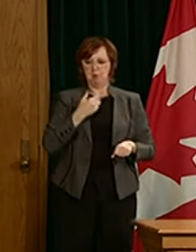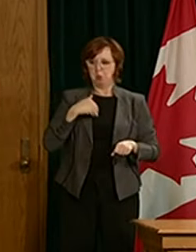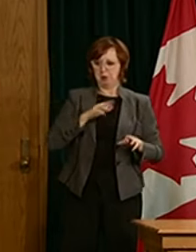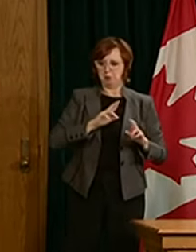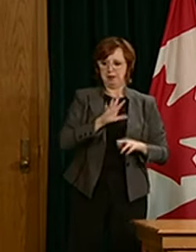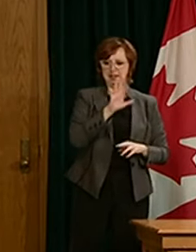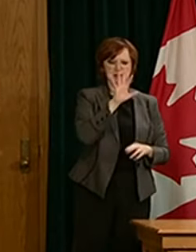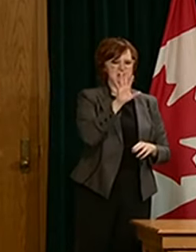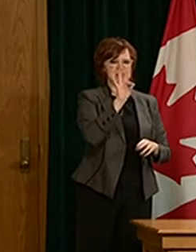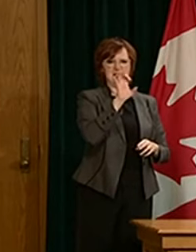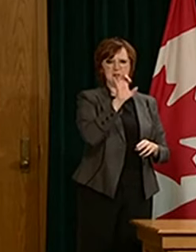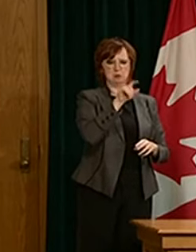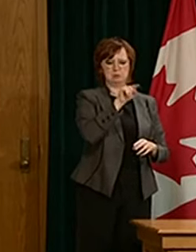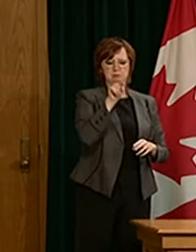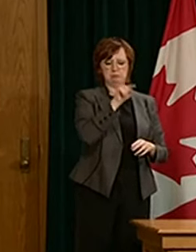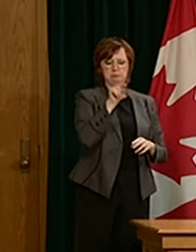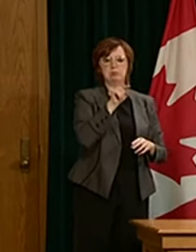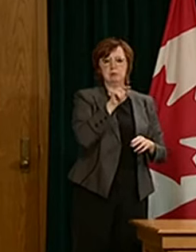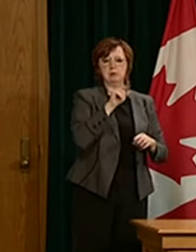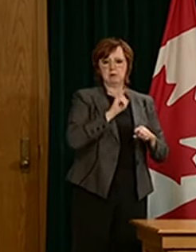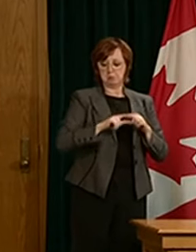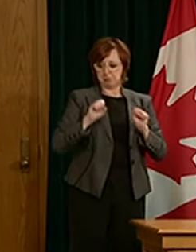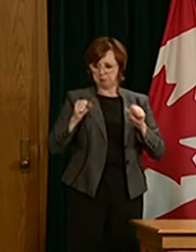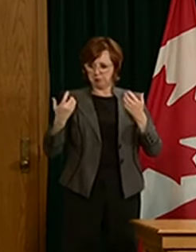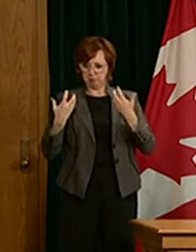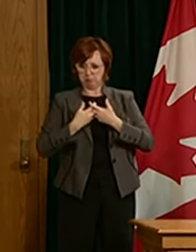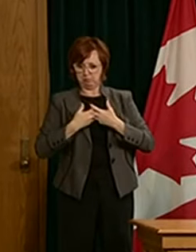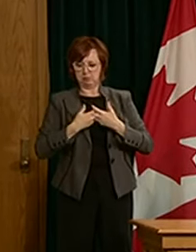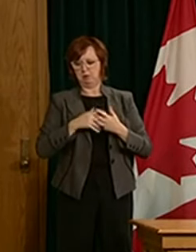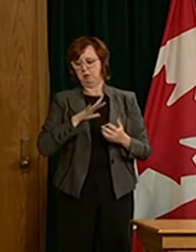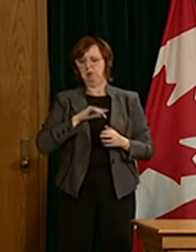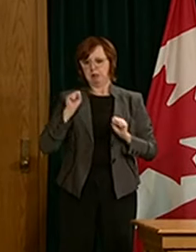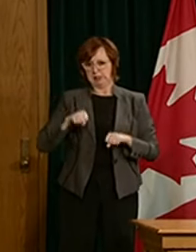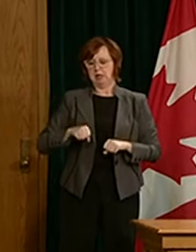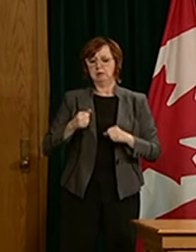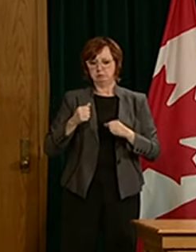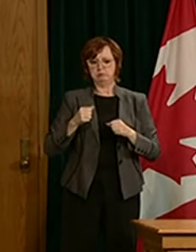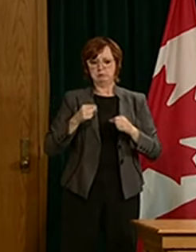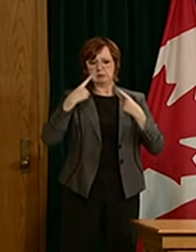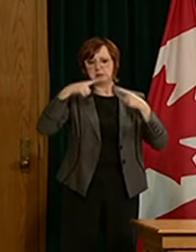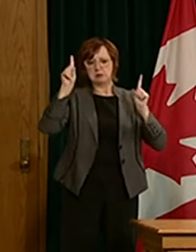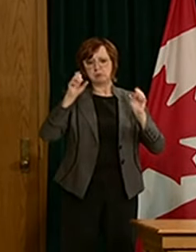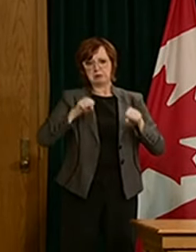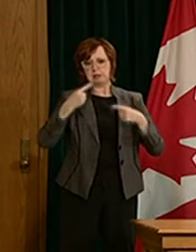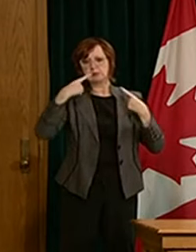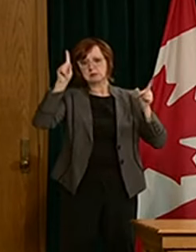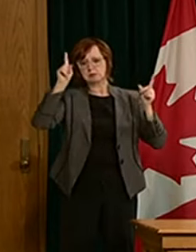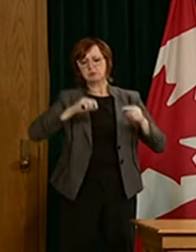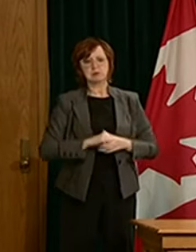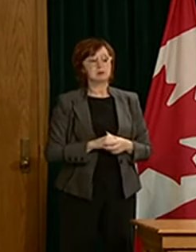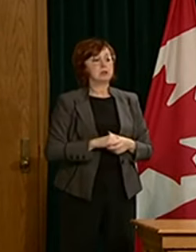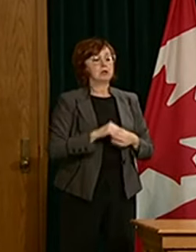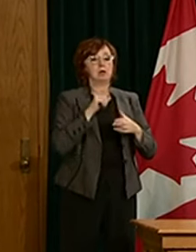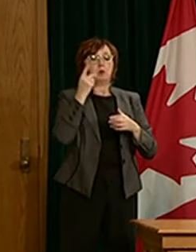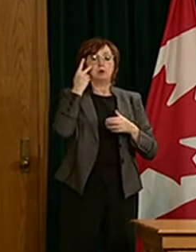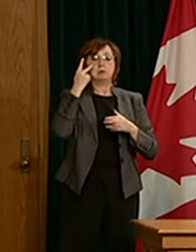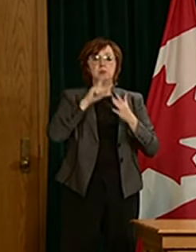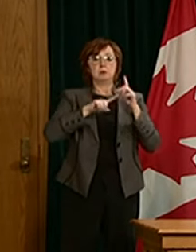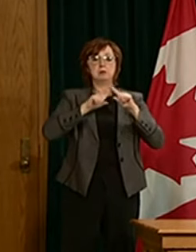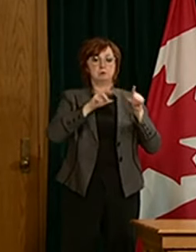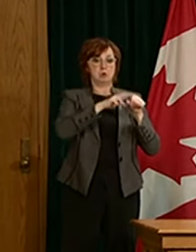for that peak number. I also want to draw attention to, you can see the differences between Regina and